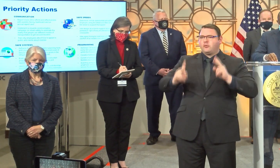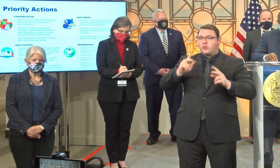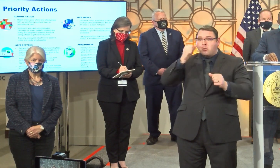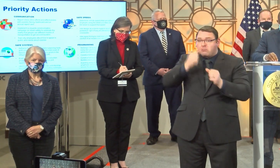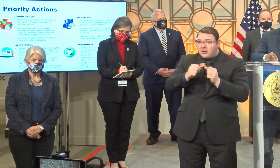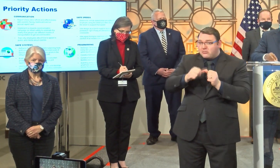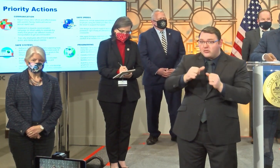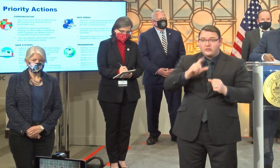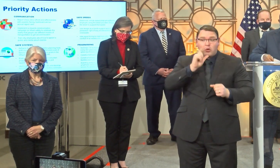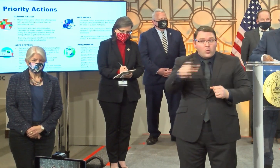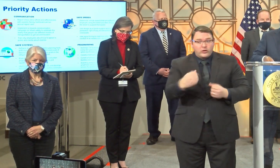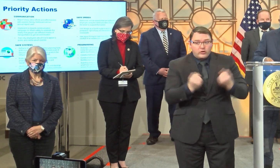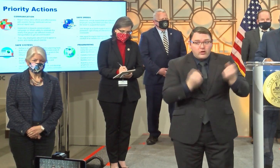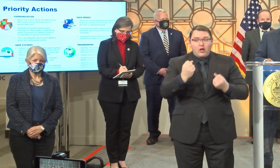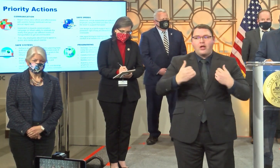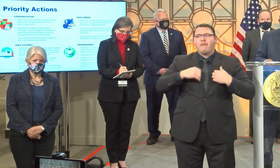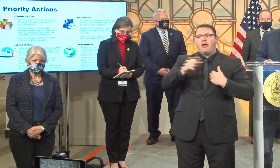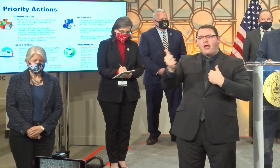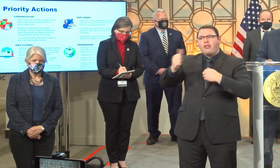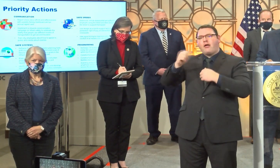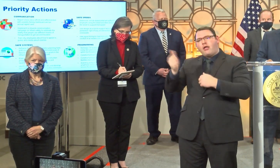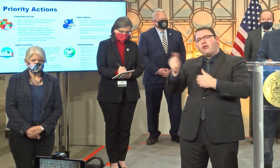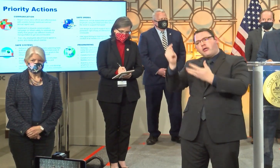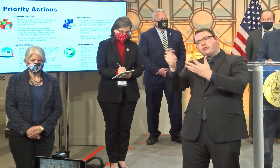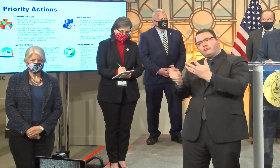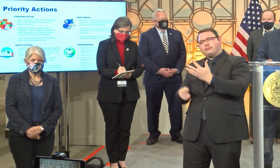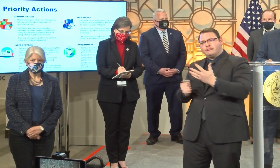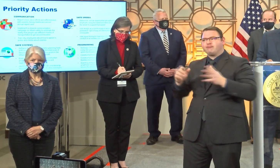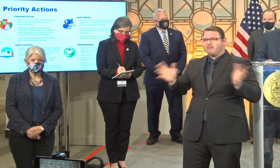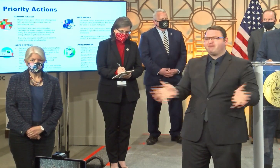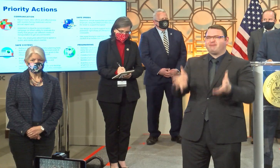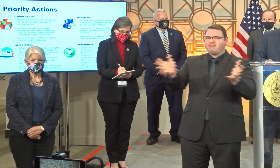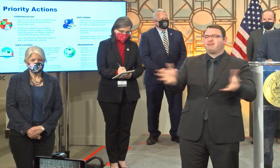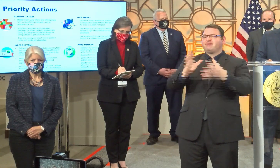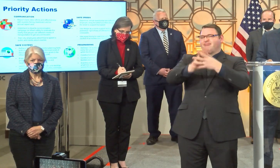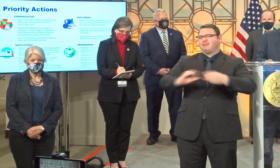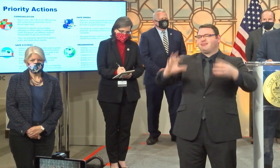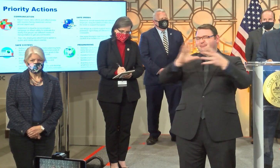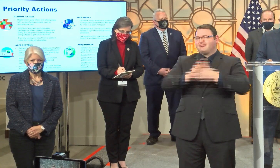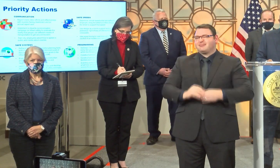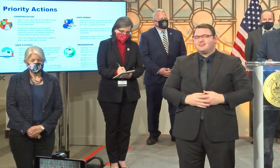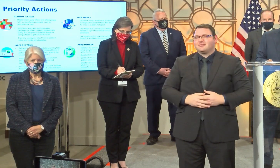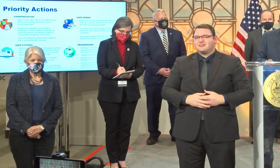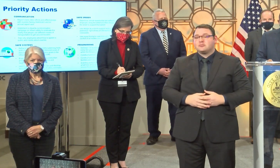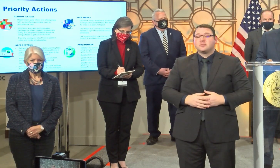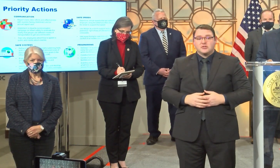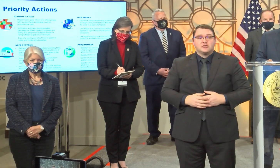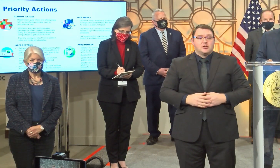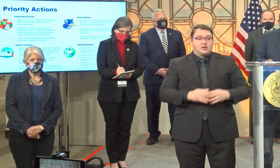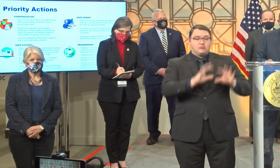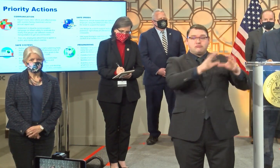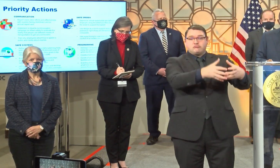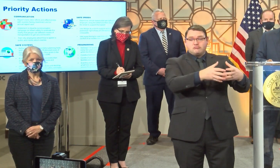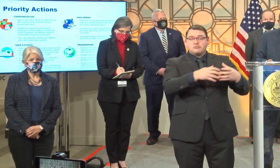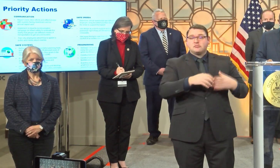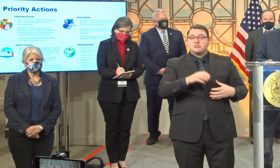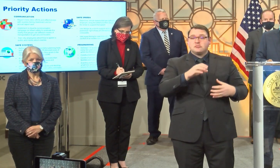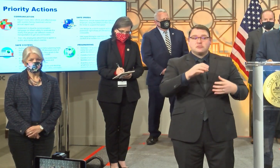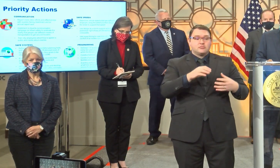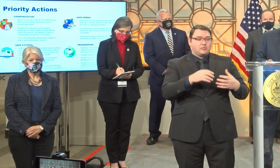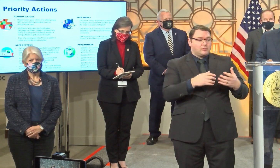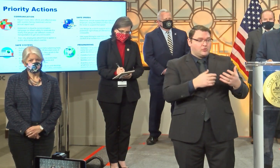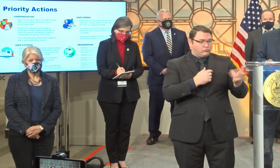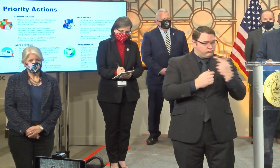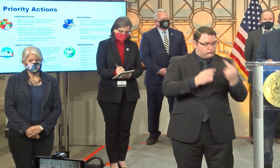Houston. I call on city departments to continue working collaboratively to ensure that this plan isn't just another